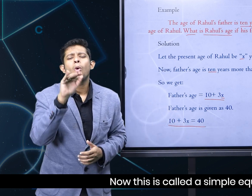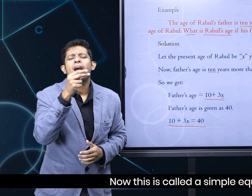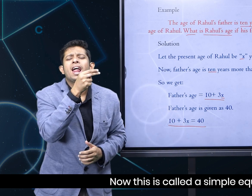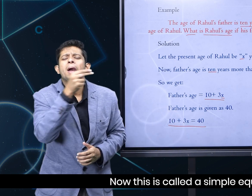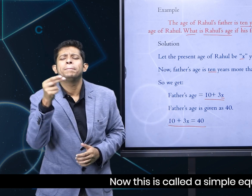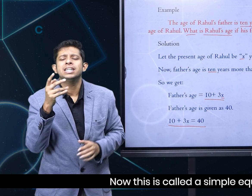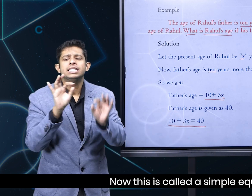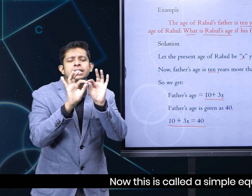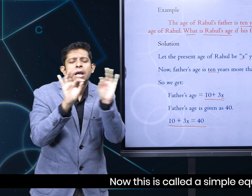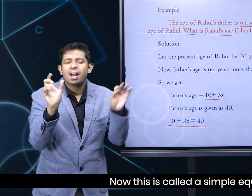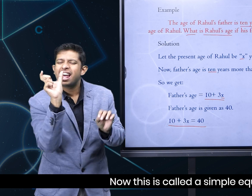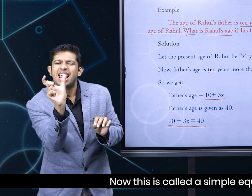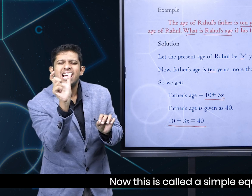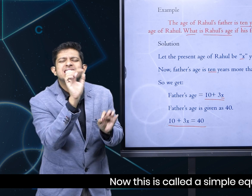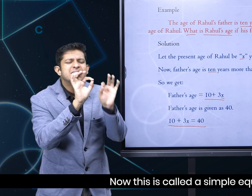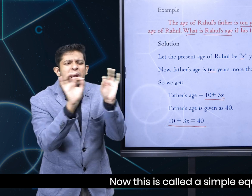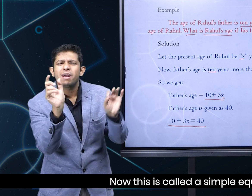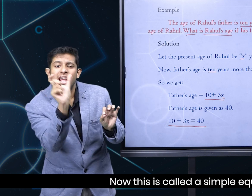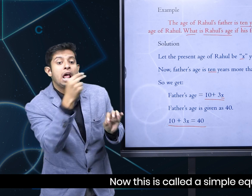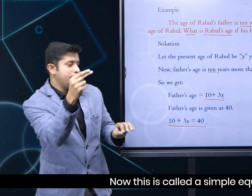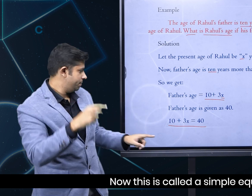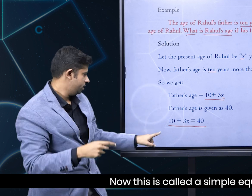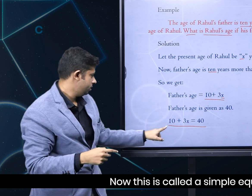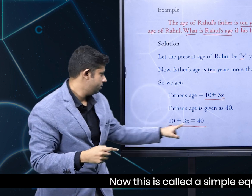Now this is called a simple equation.